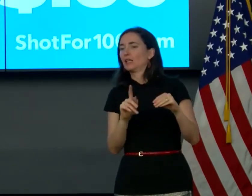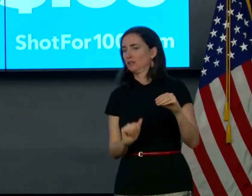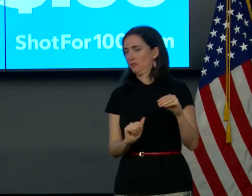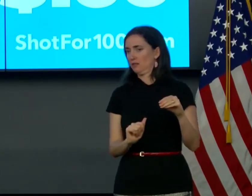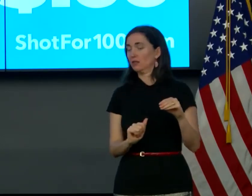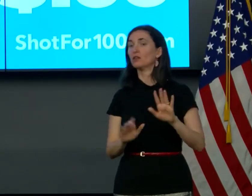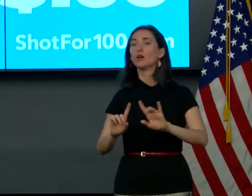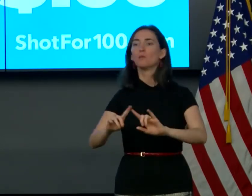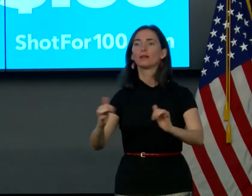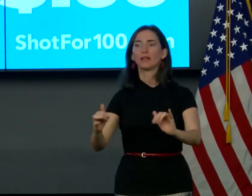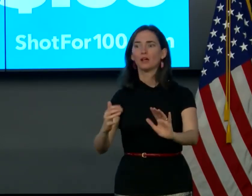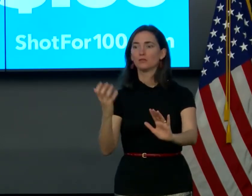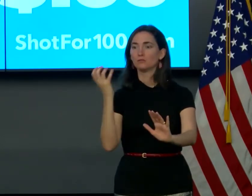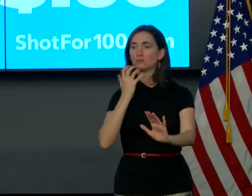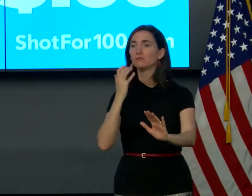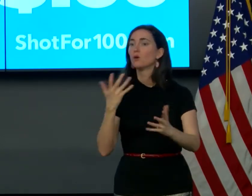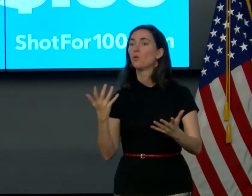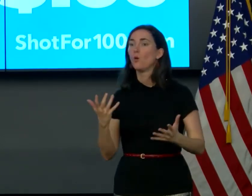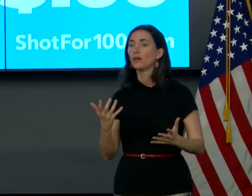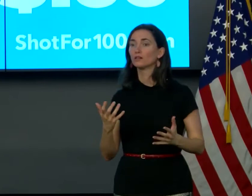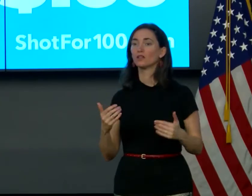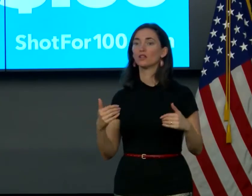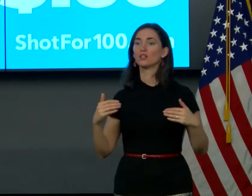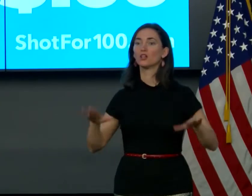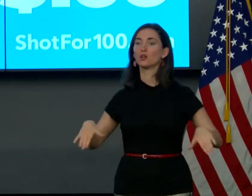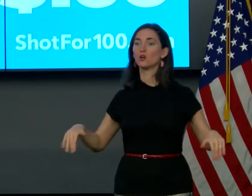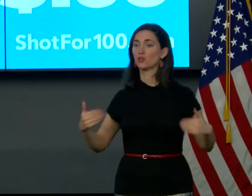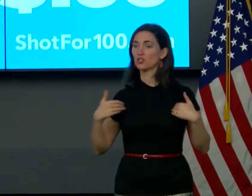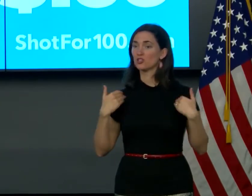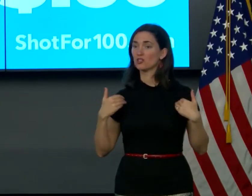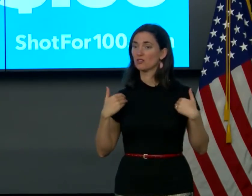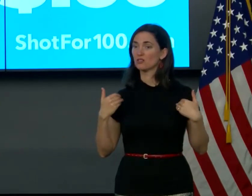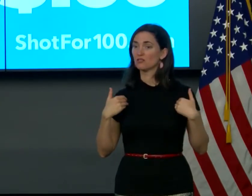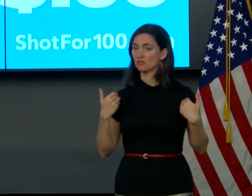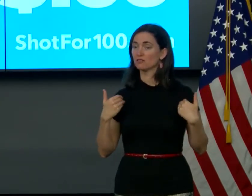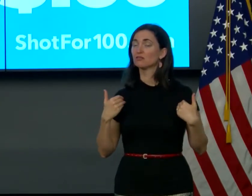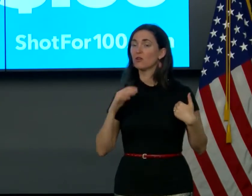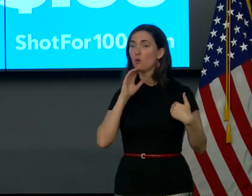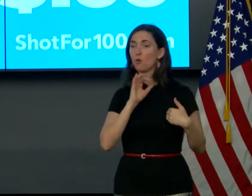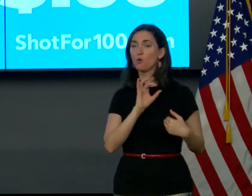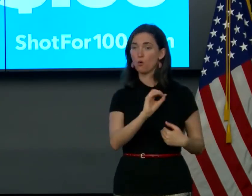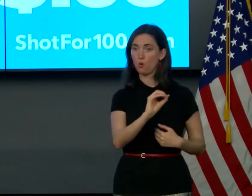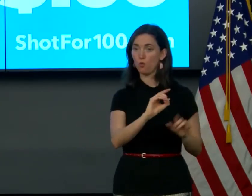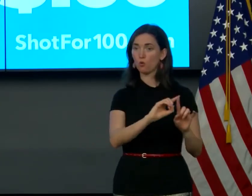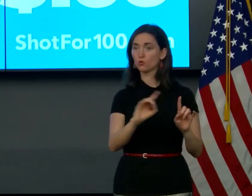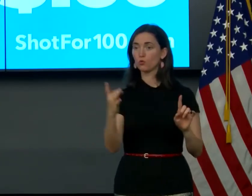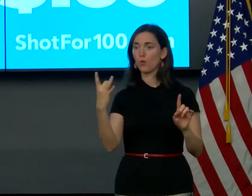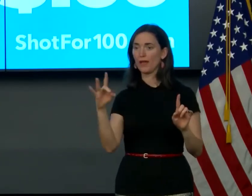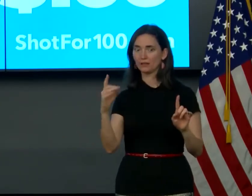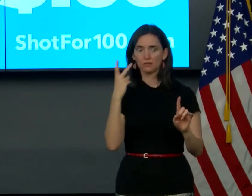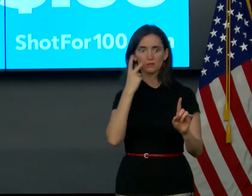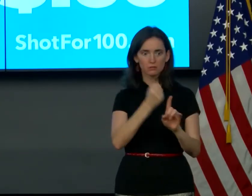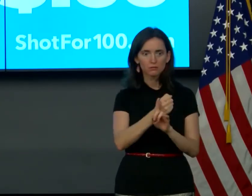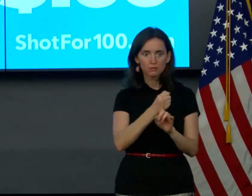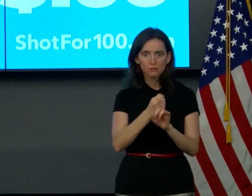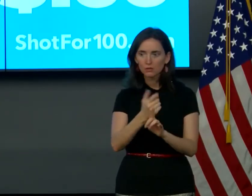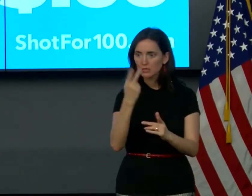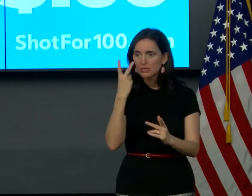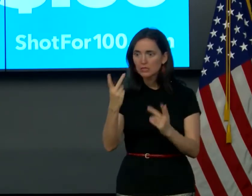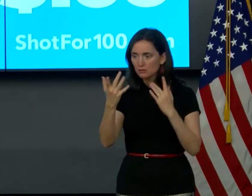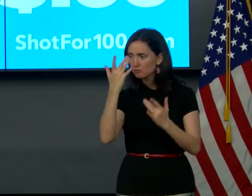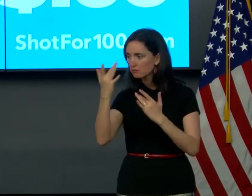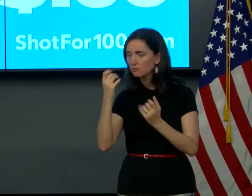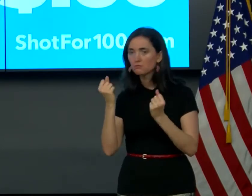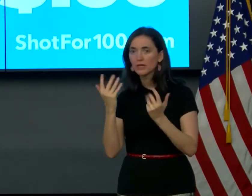in children, 0 to 18, is very troubling. I can tell you that for the